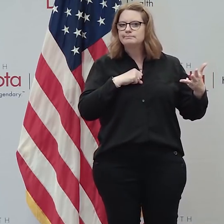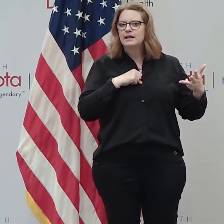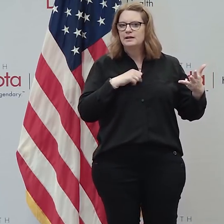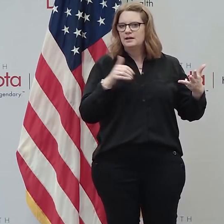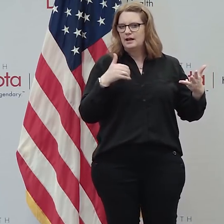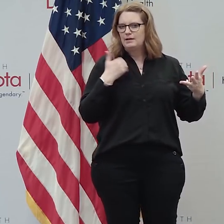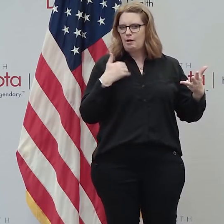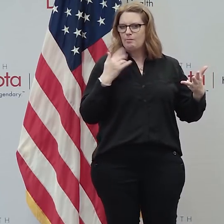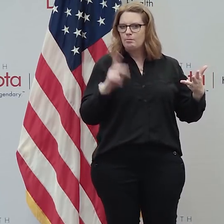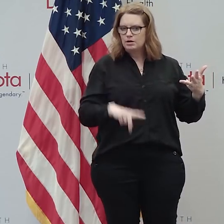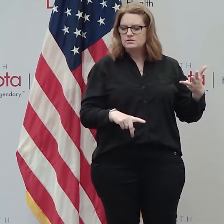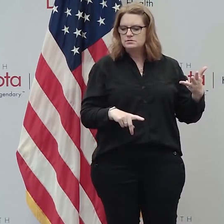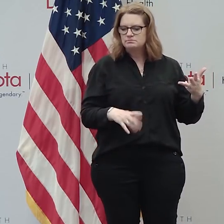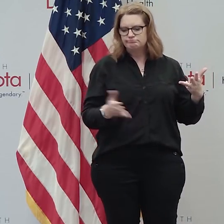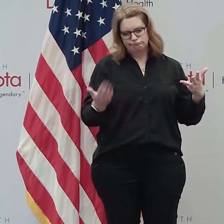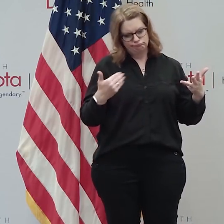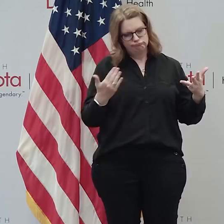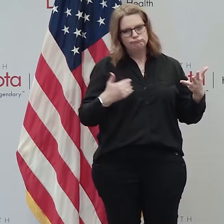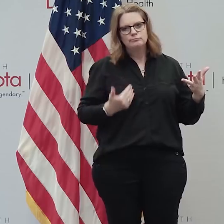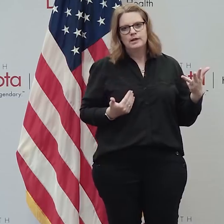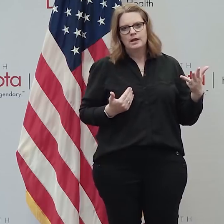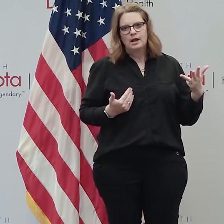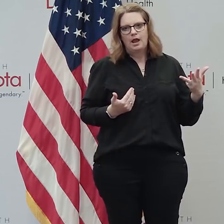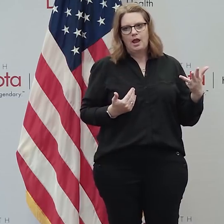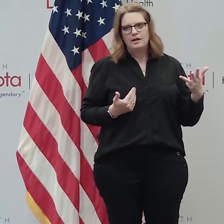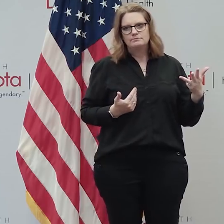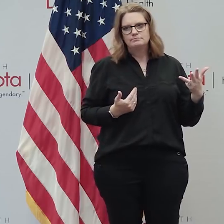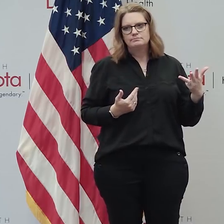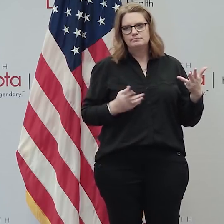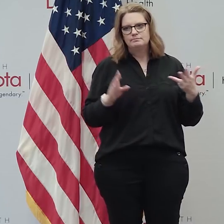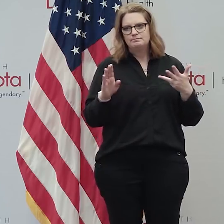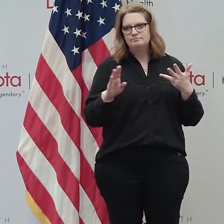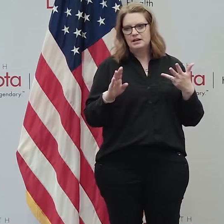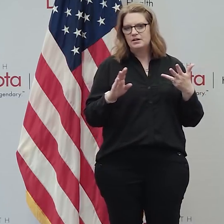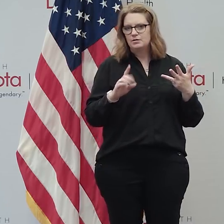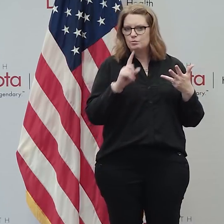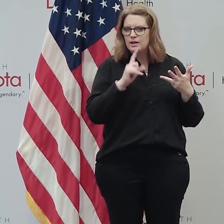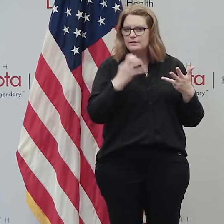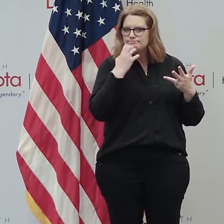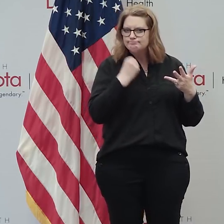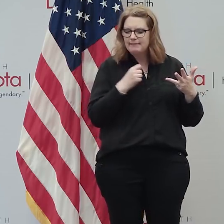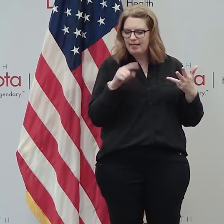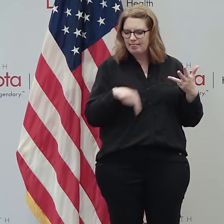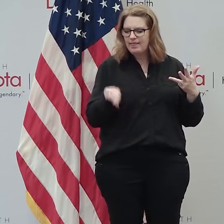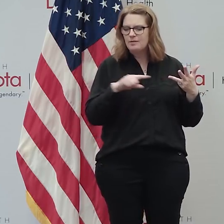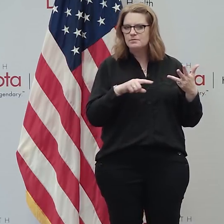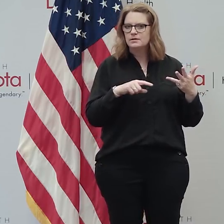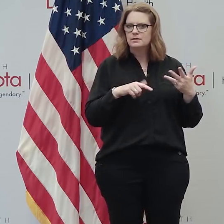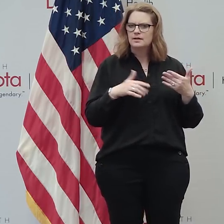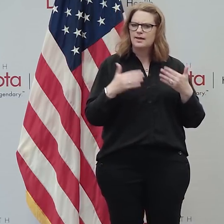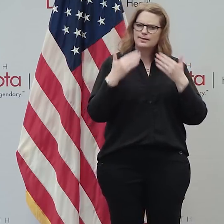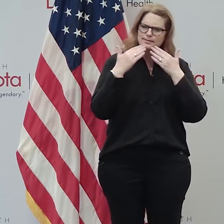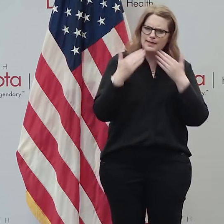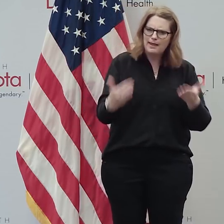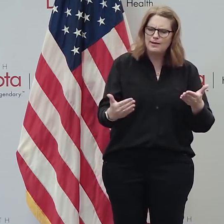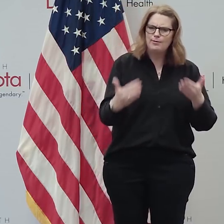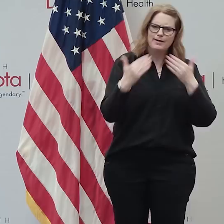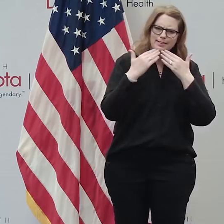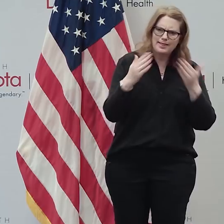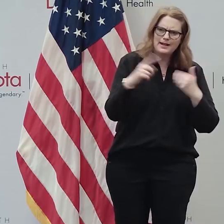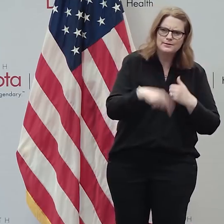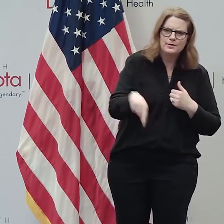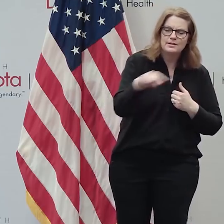under your arm and are and acting as an important adult in their life, we want to say thanks to all those people who are in